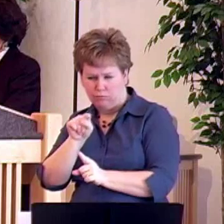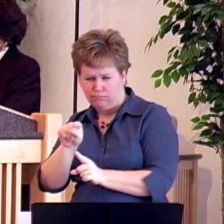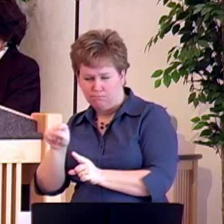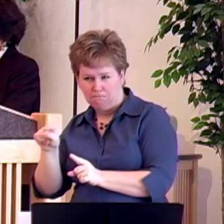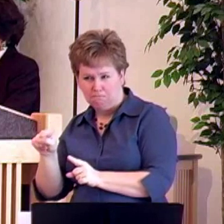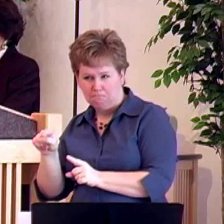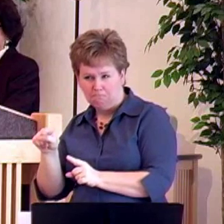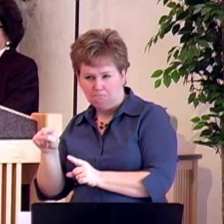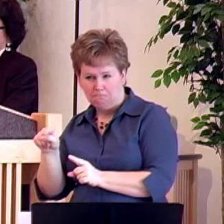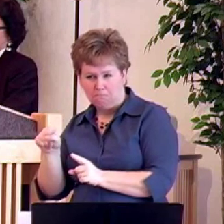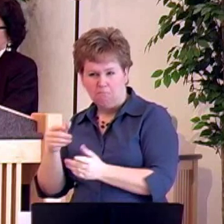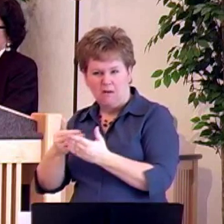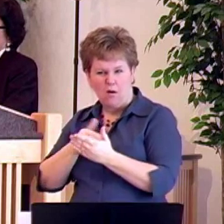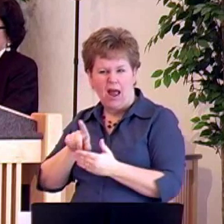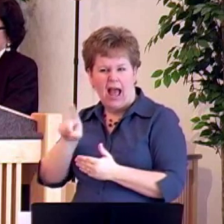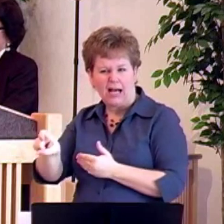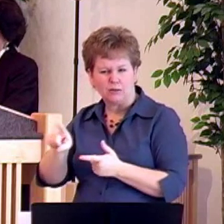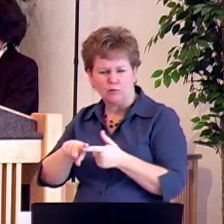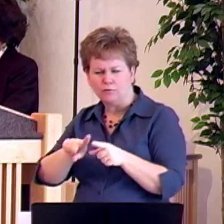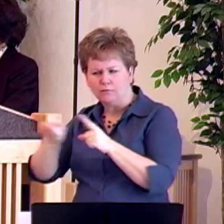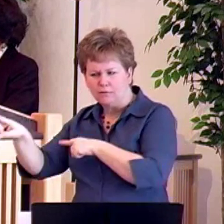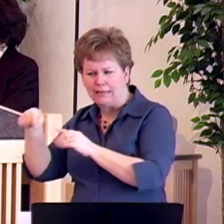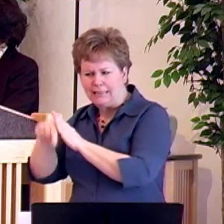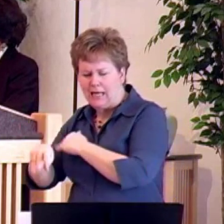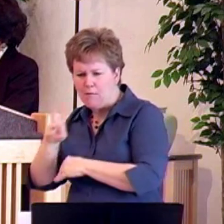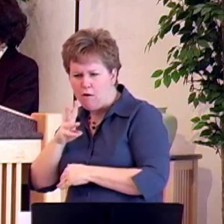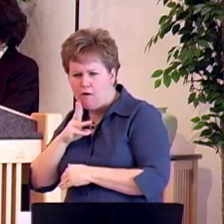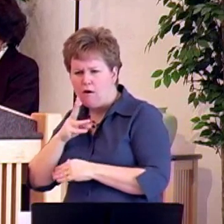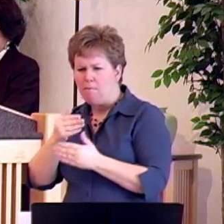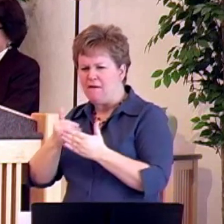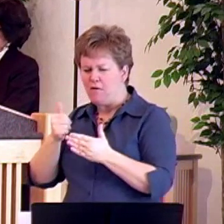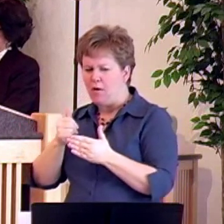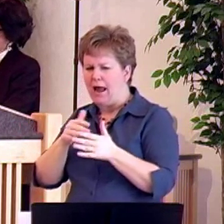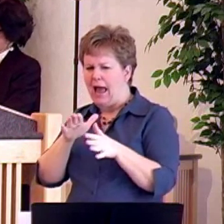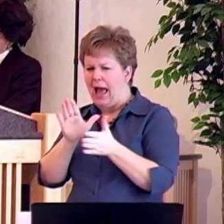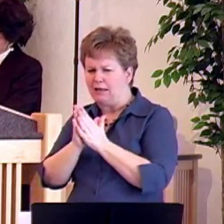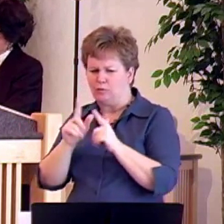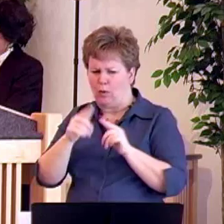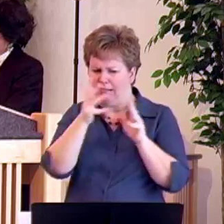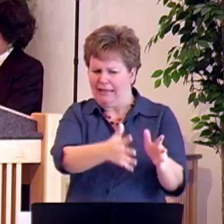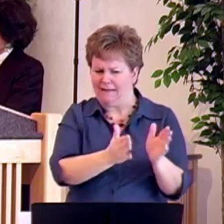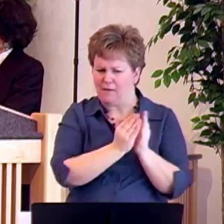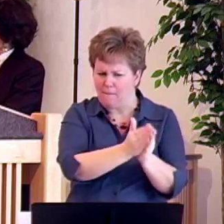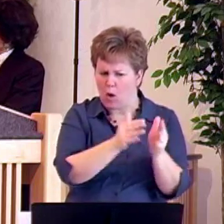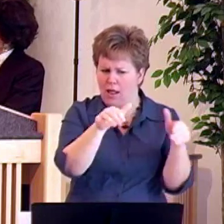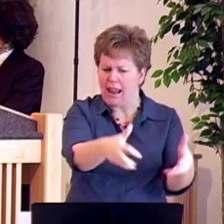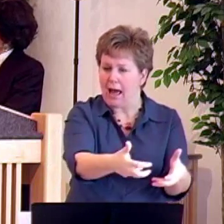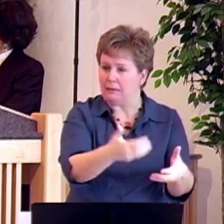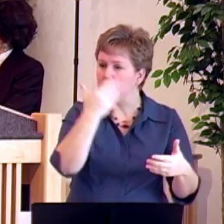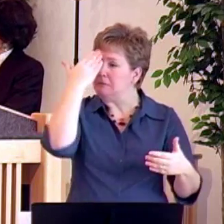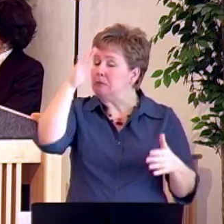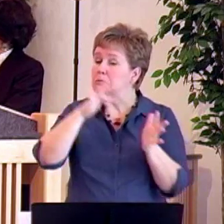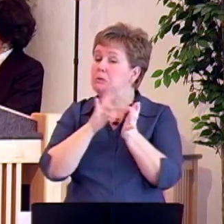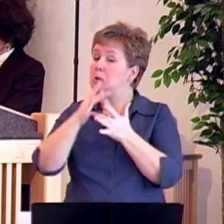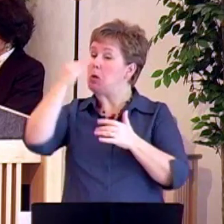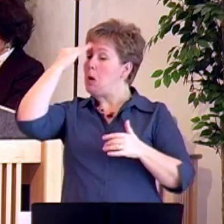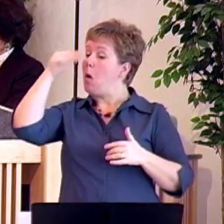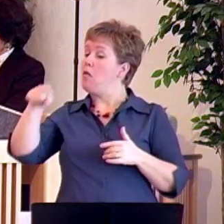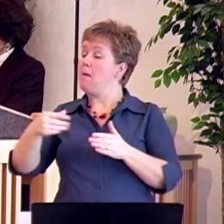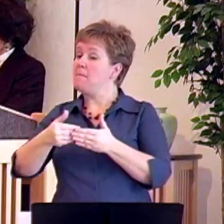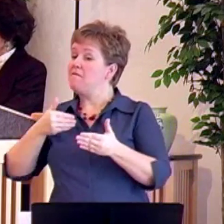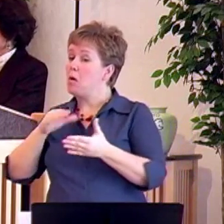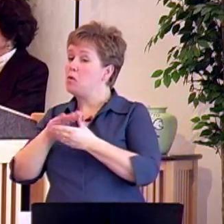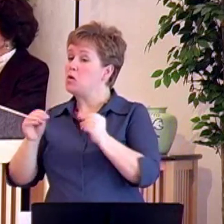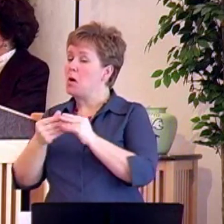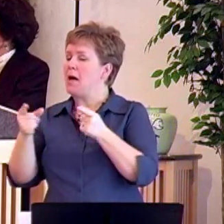waters? Before he asked them to leave everything and follow him? We don't know for sure, but back in Luke 4, verse